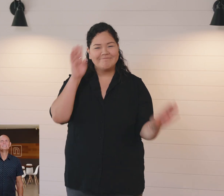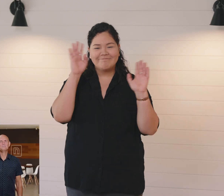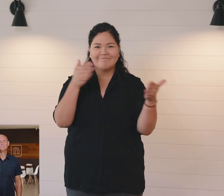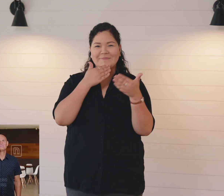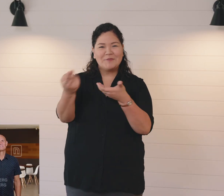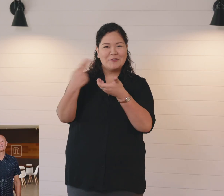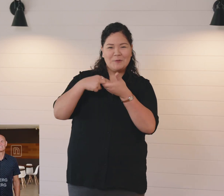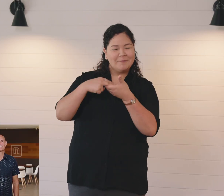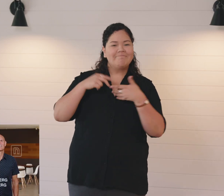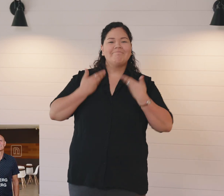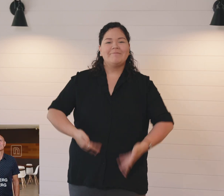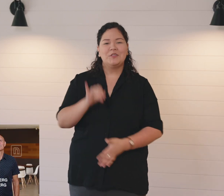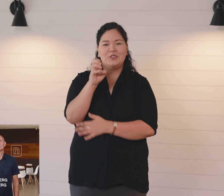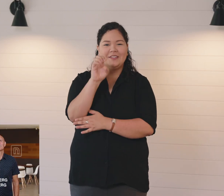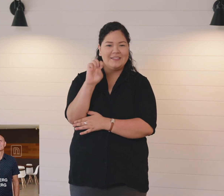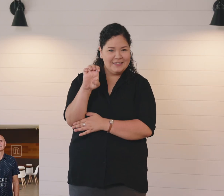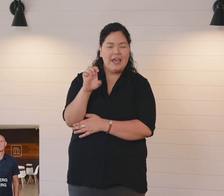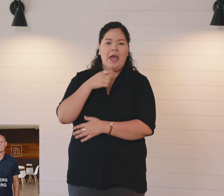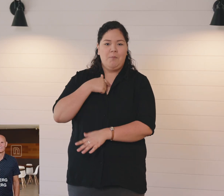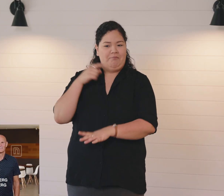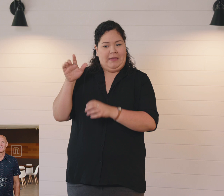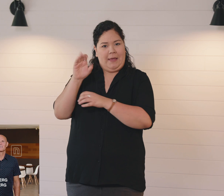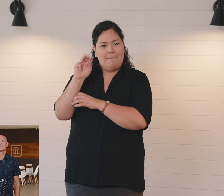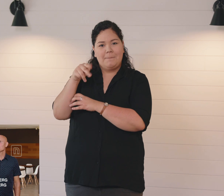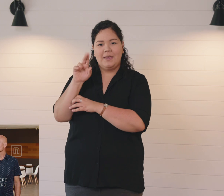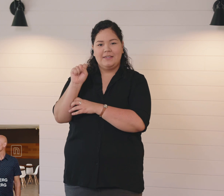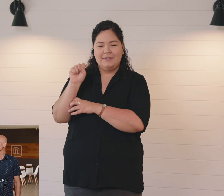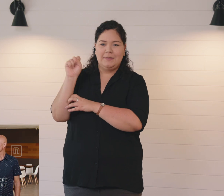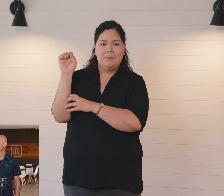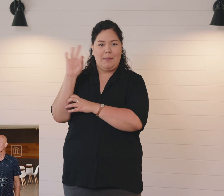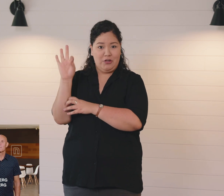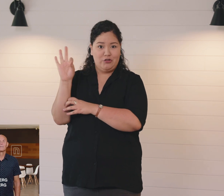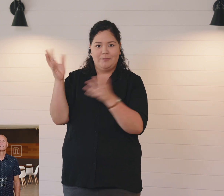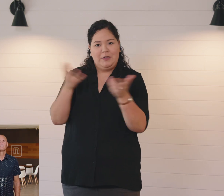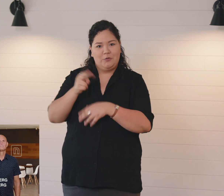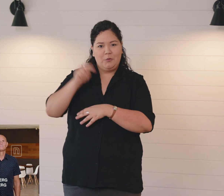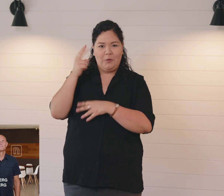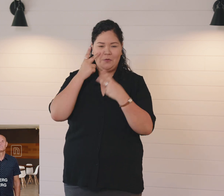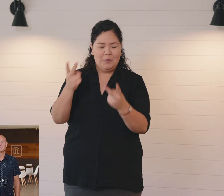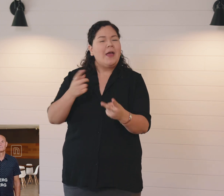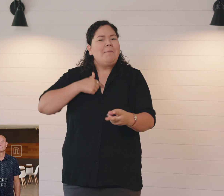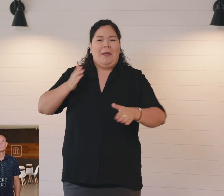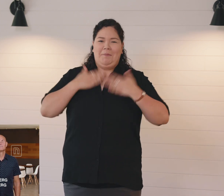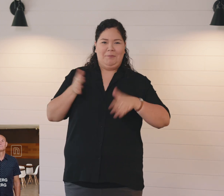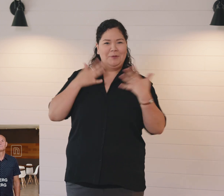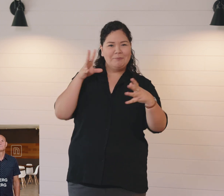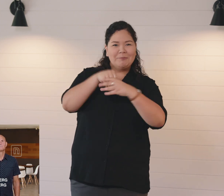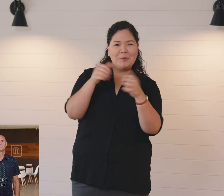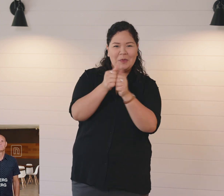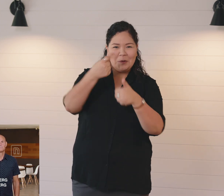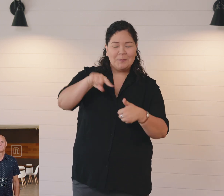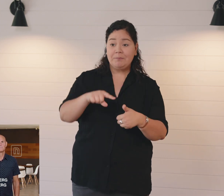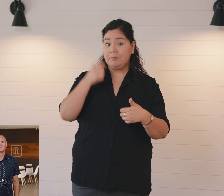Thanks for joining us this weekend. My name is Jesse. I am one of the campus pastors here at Northview, and it is good to be with you this weekend. It is